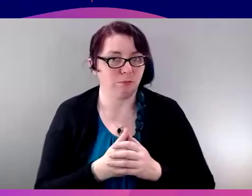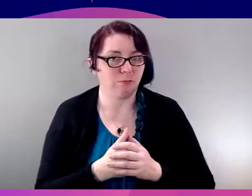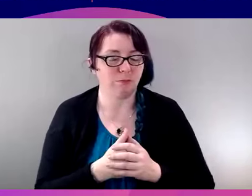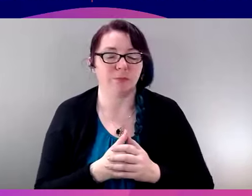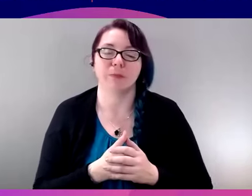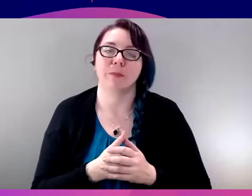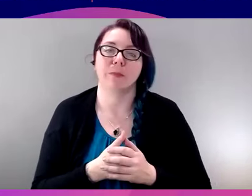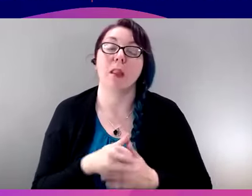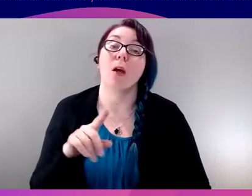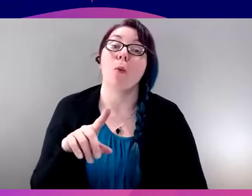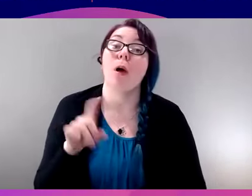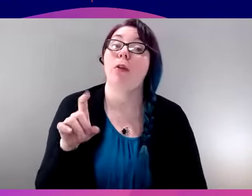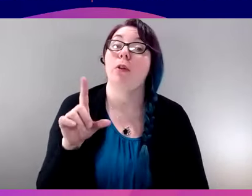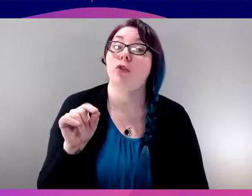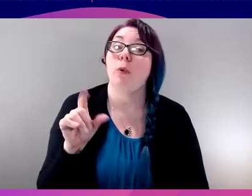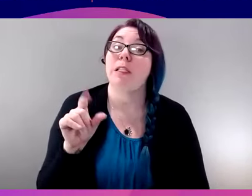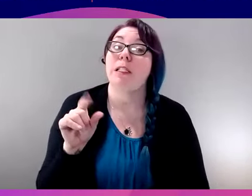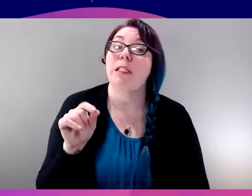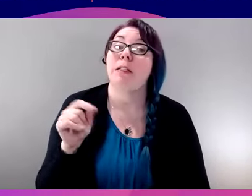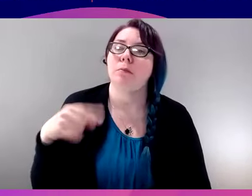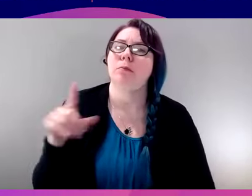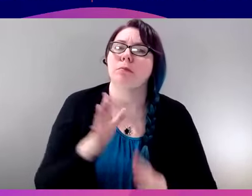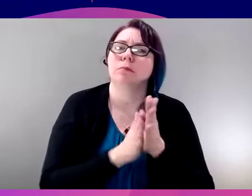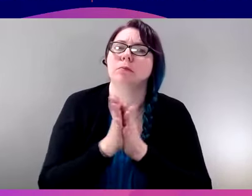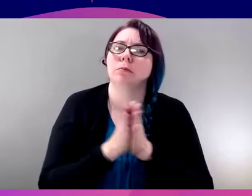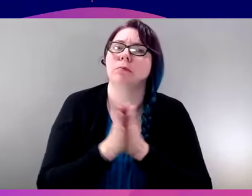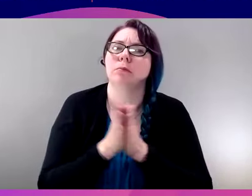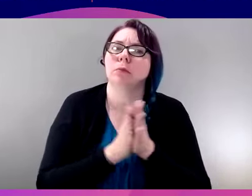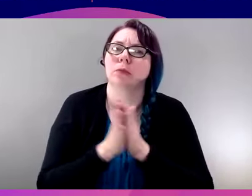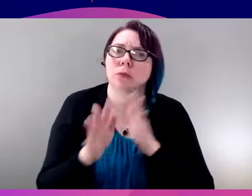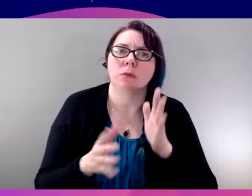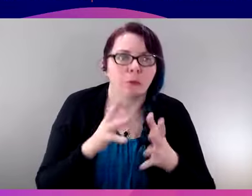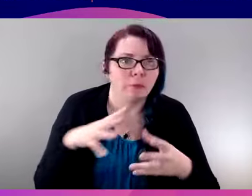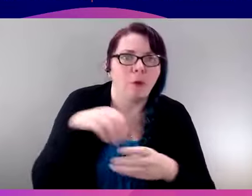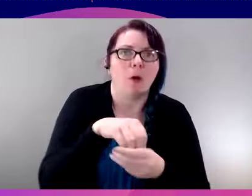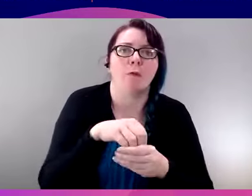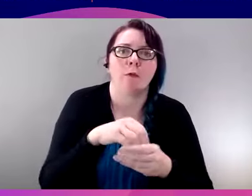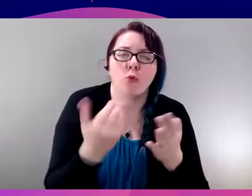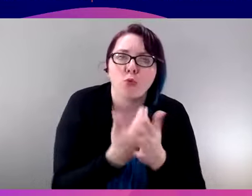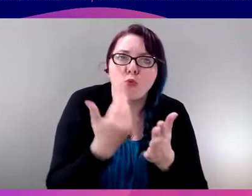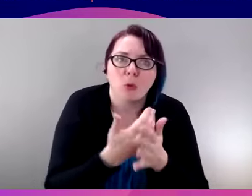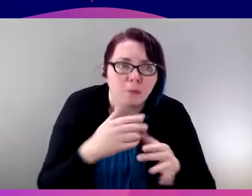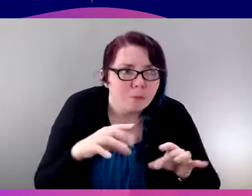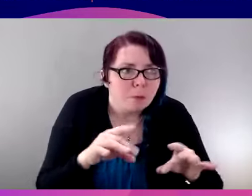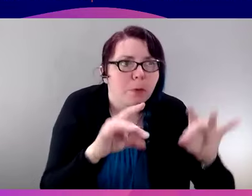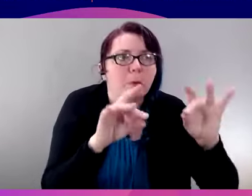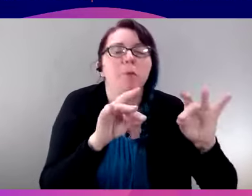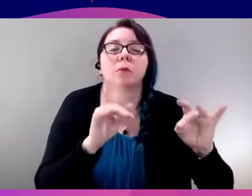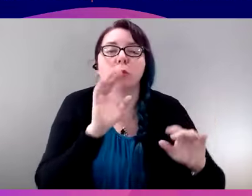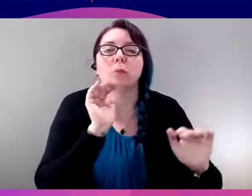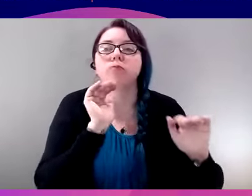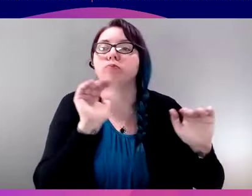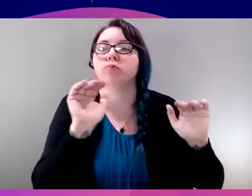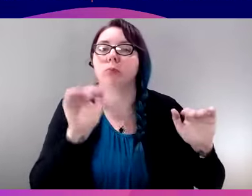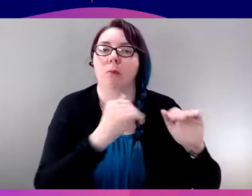that demonstrated interest for discovery calls, and that is what resulted with all of the incredible individuals and organizations